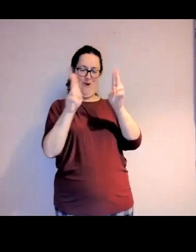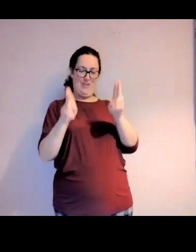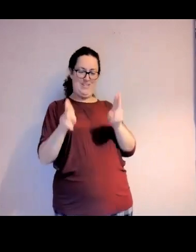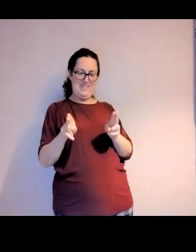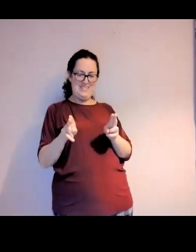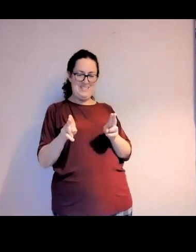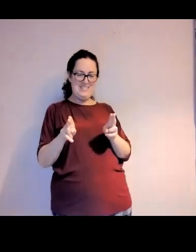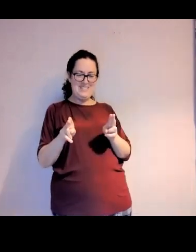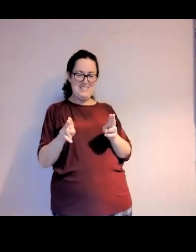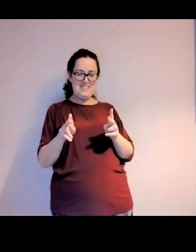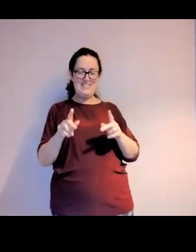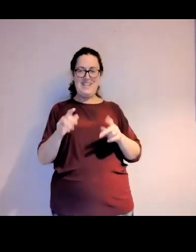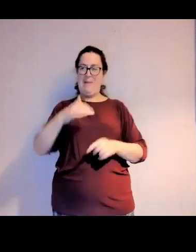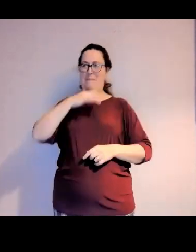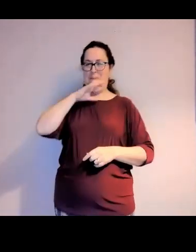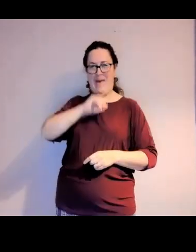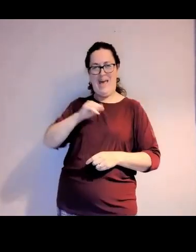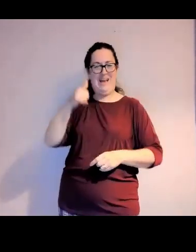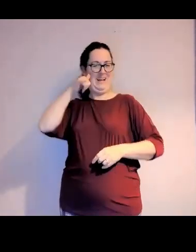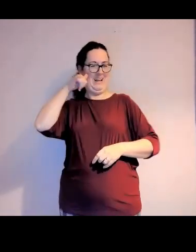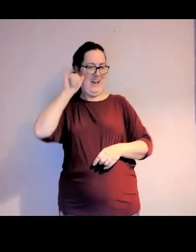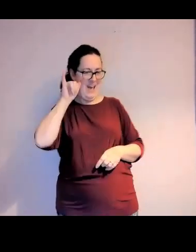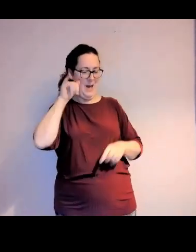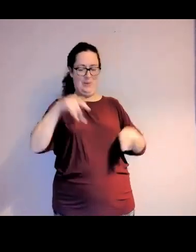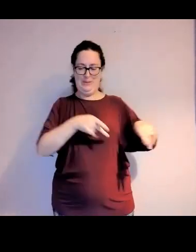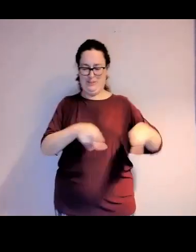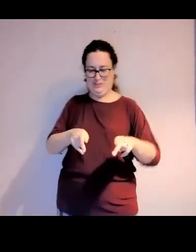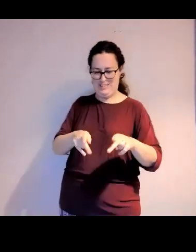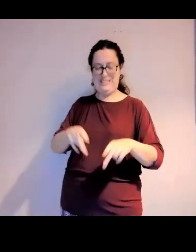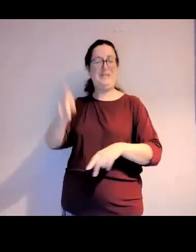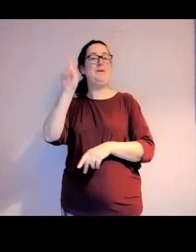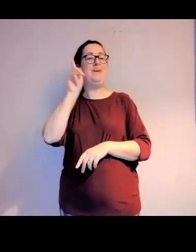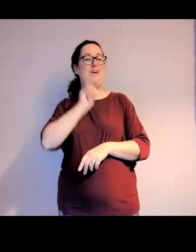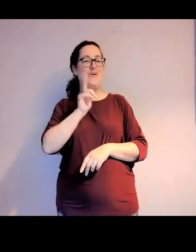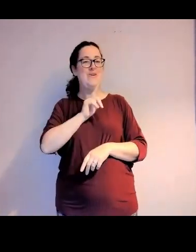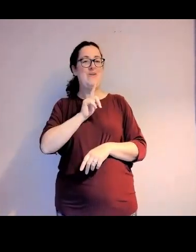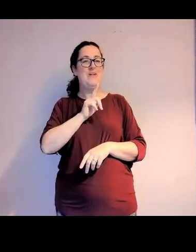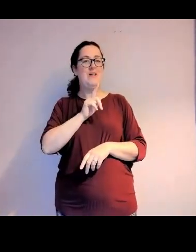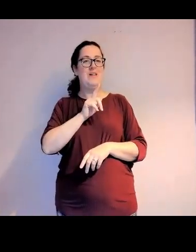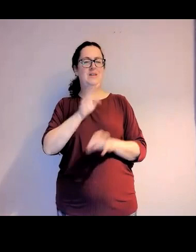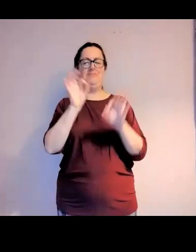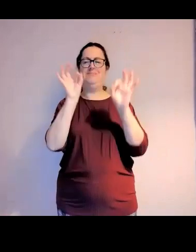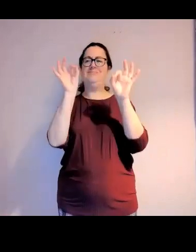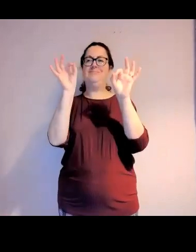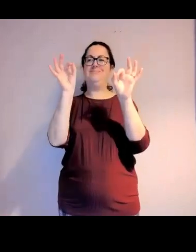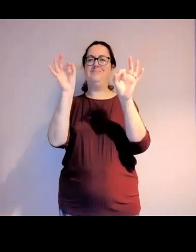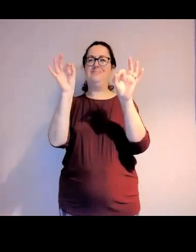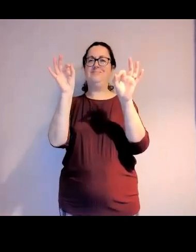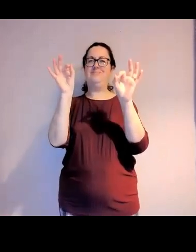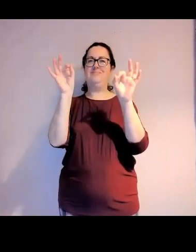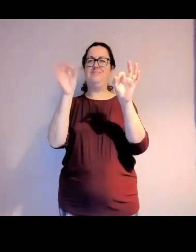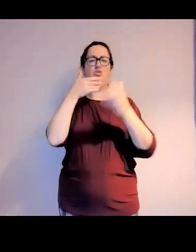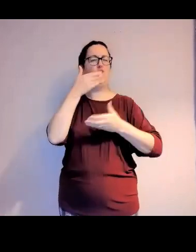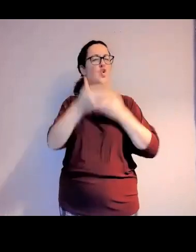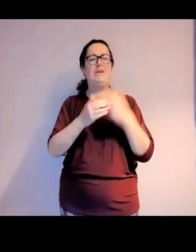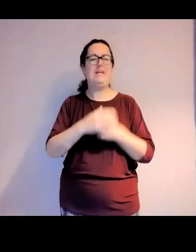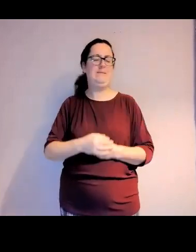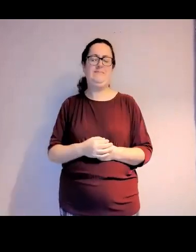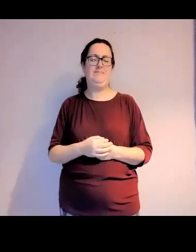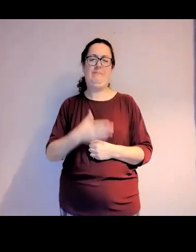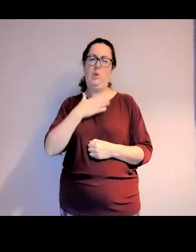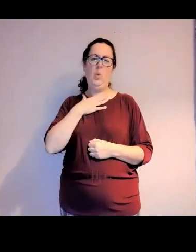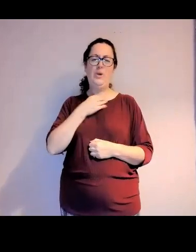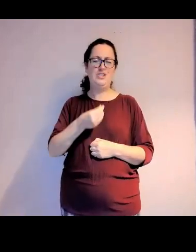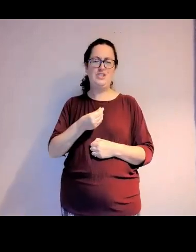man with a cow, a maid at the well. Idyllic. Not so much a story as a wish. Why so many